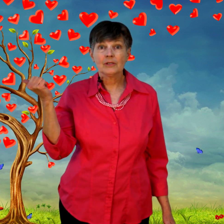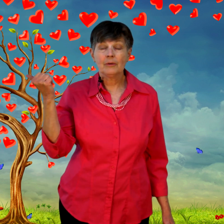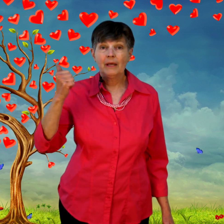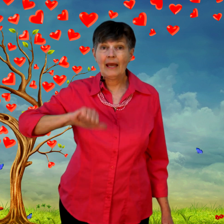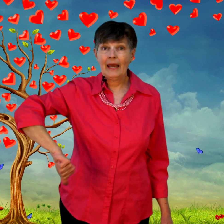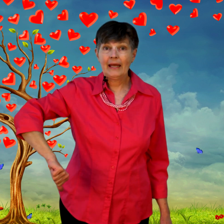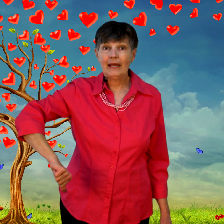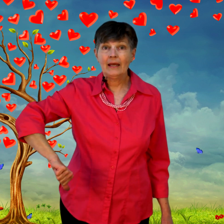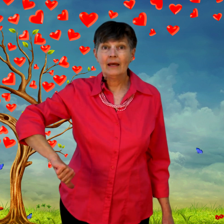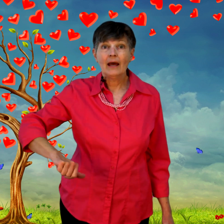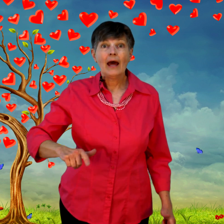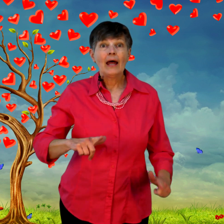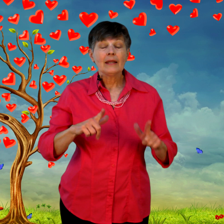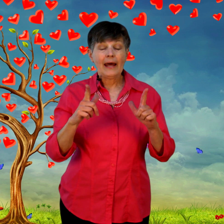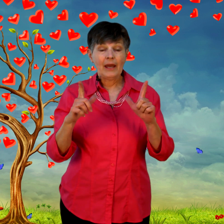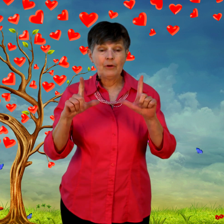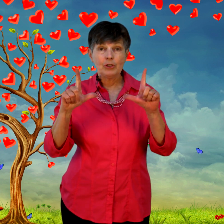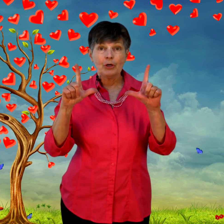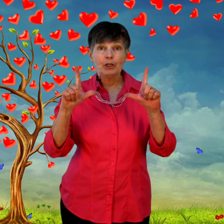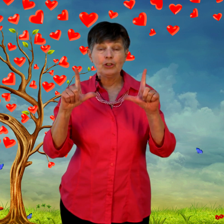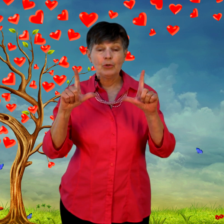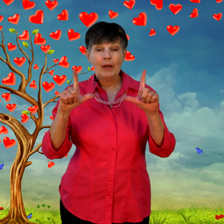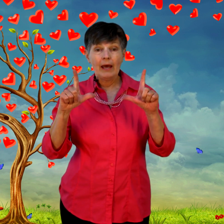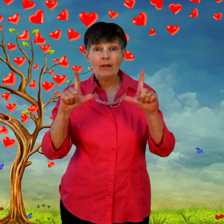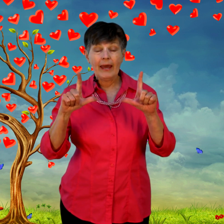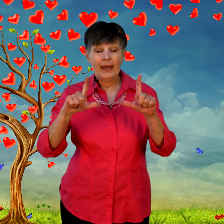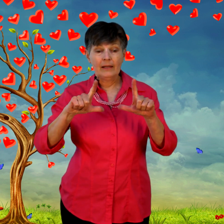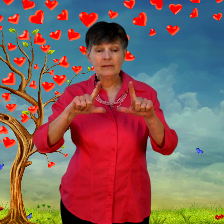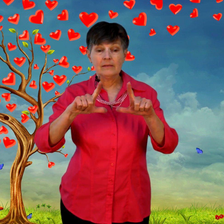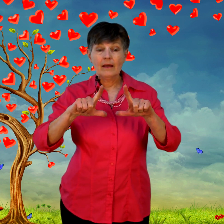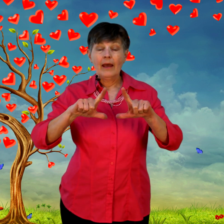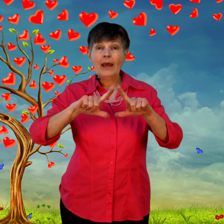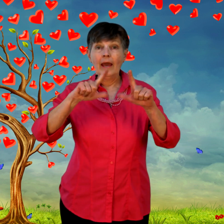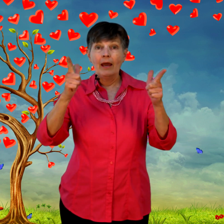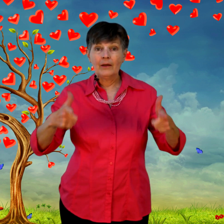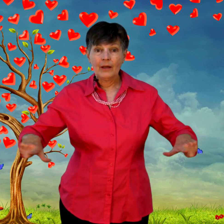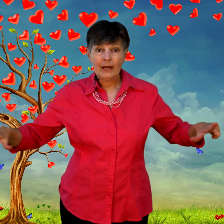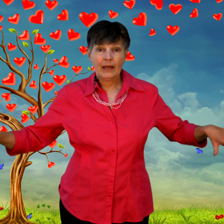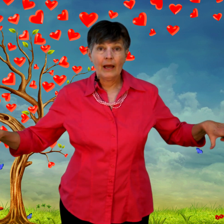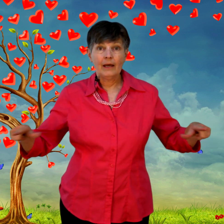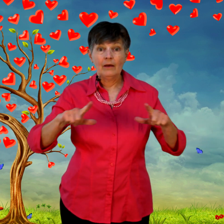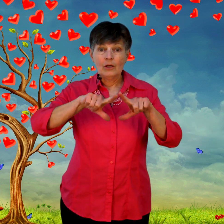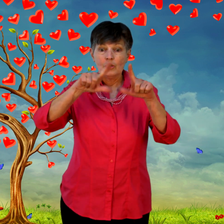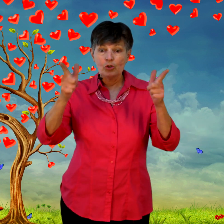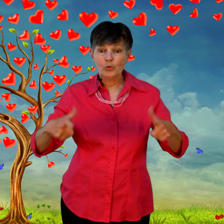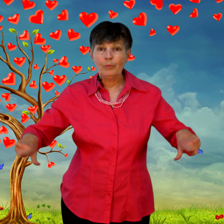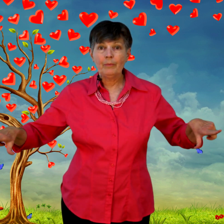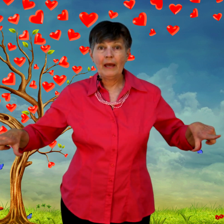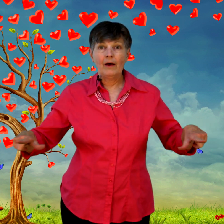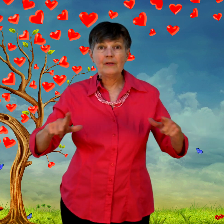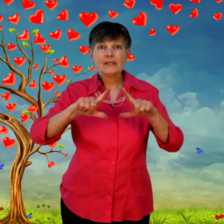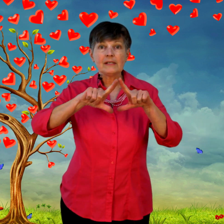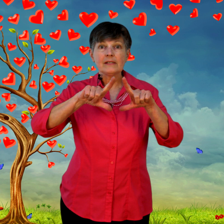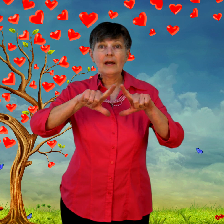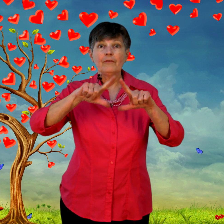going to be any. Language, you're going to do L hands and you kind of swoop them down. This is a sign